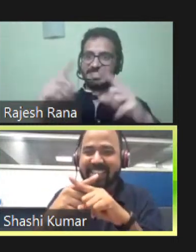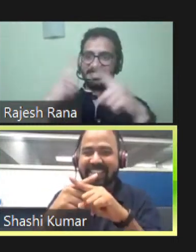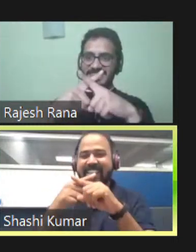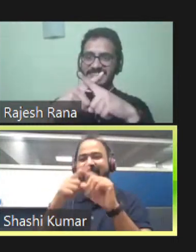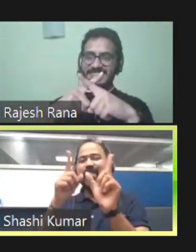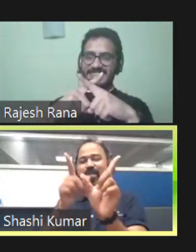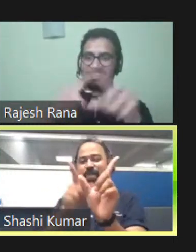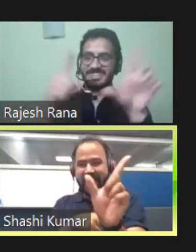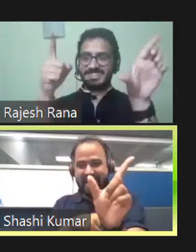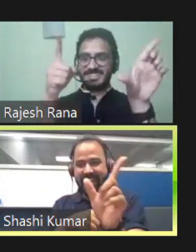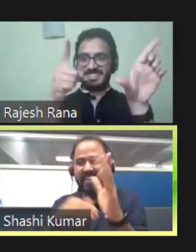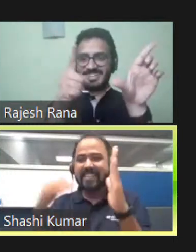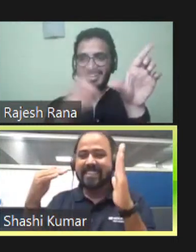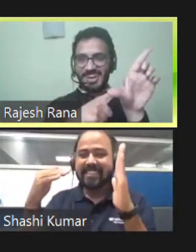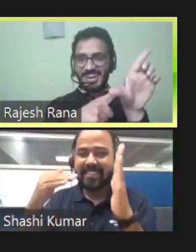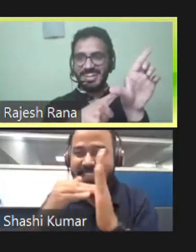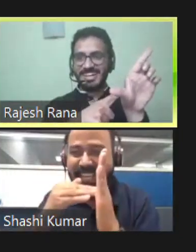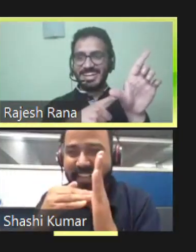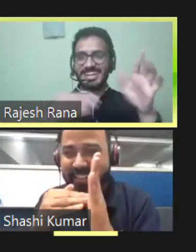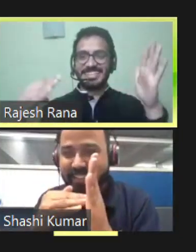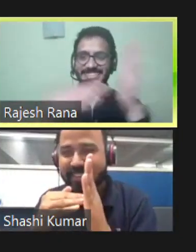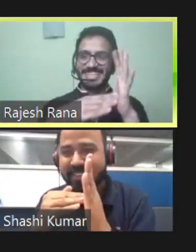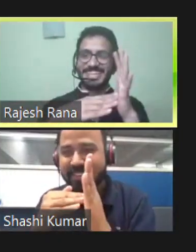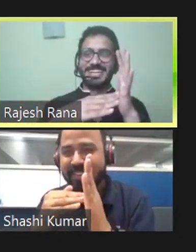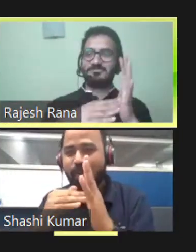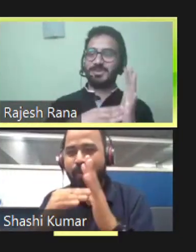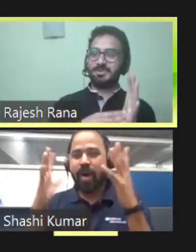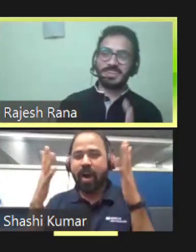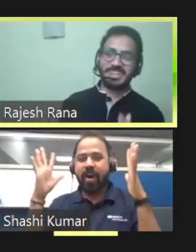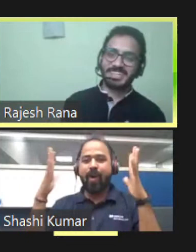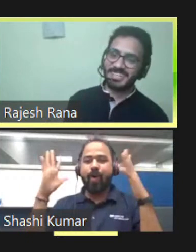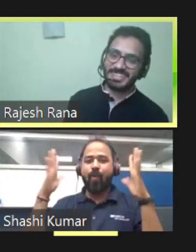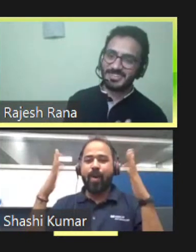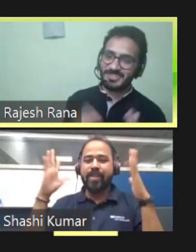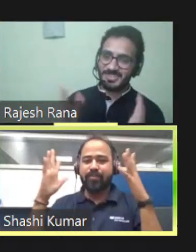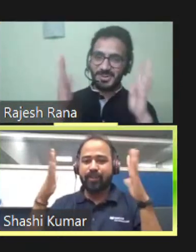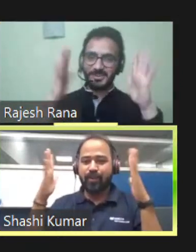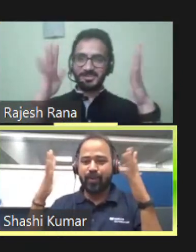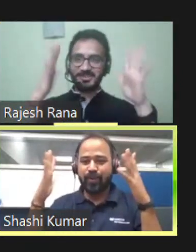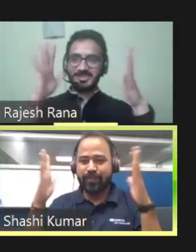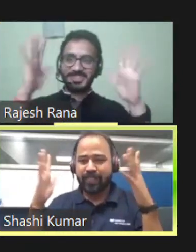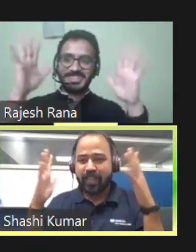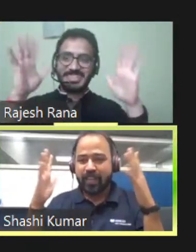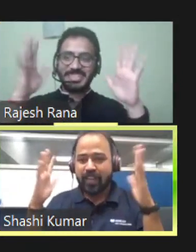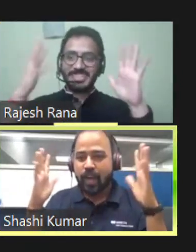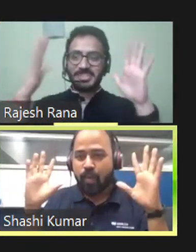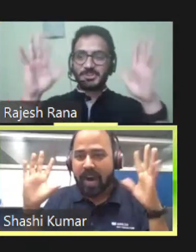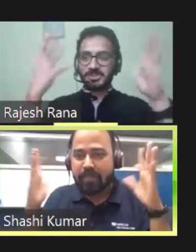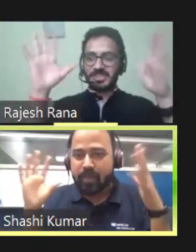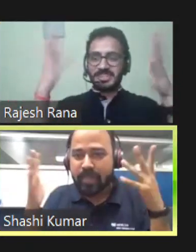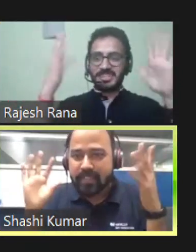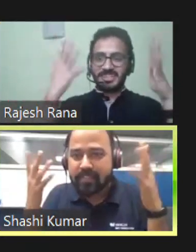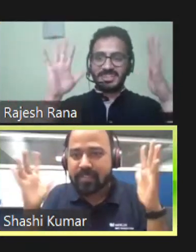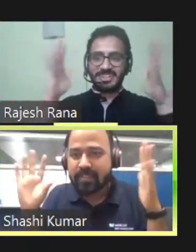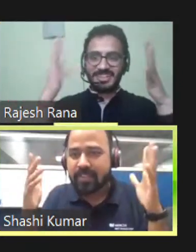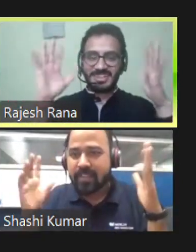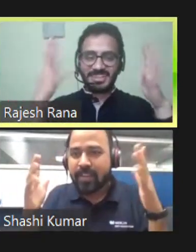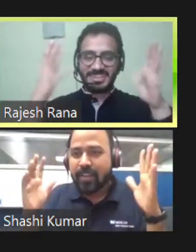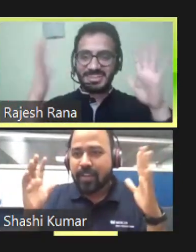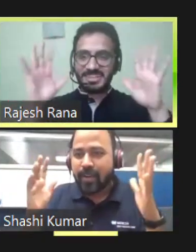X, Y, Y. Z. And Z. Wow, Perfect. wonderful. Wow. Now, why I'm So- doing